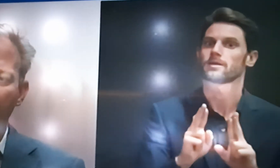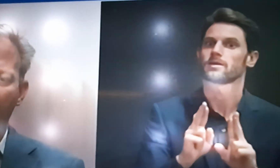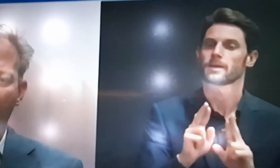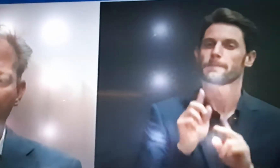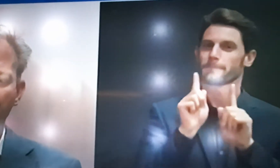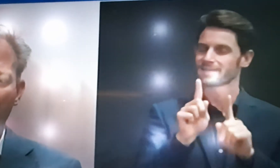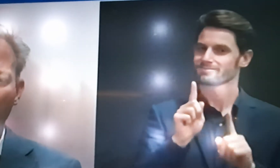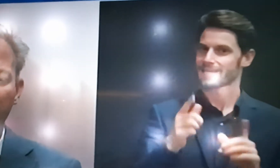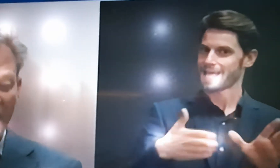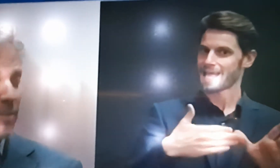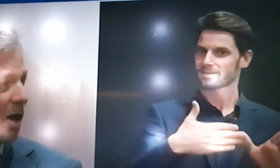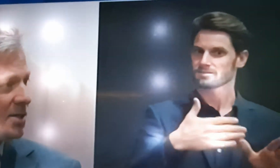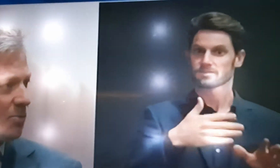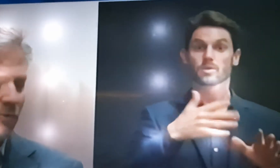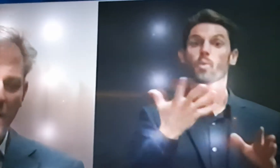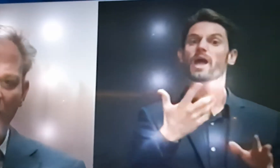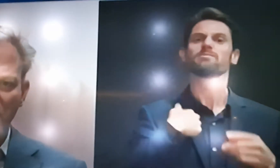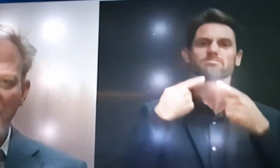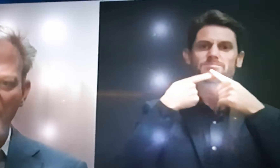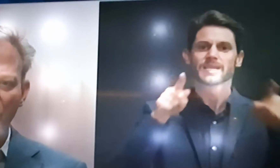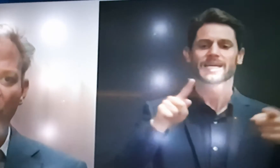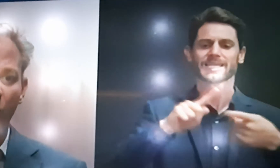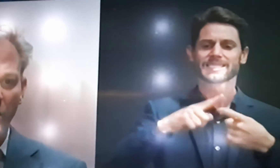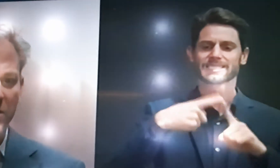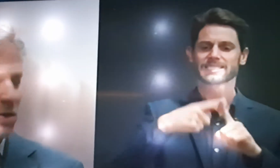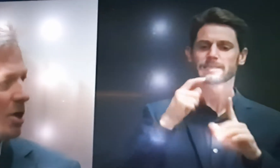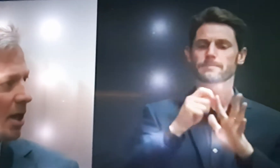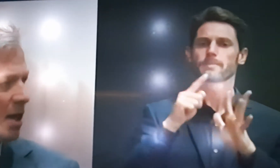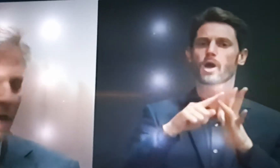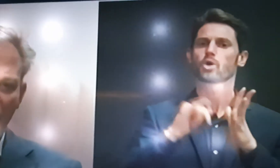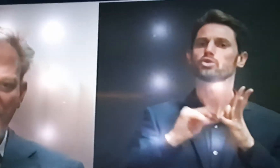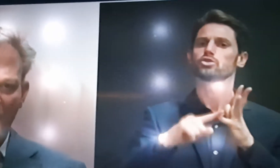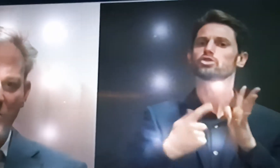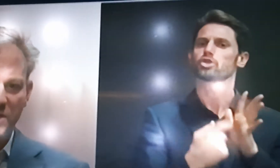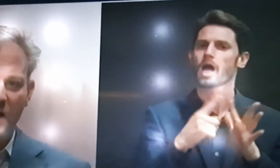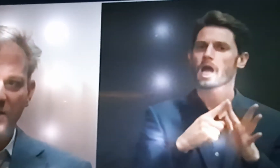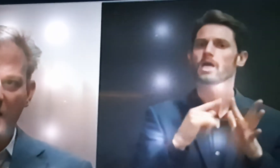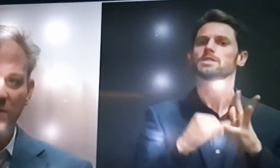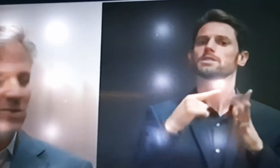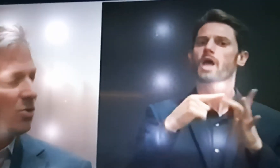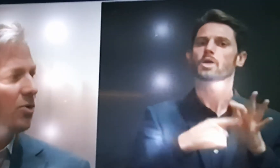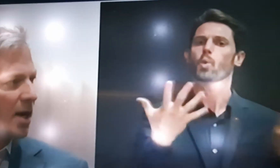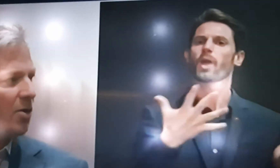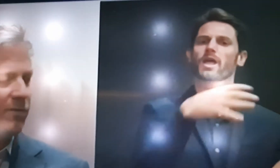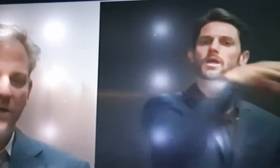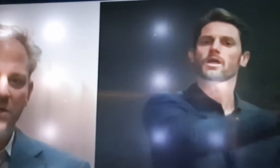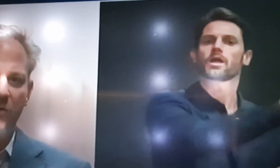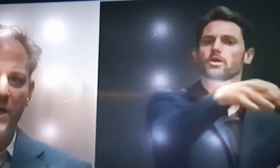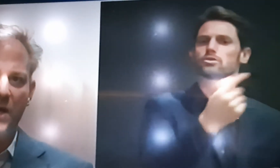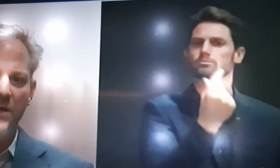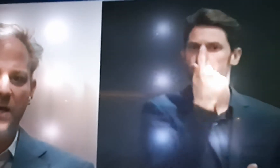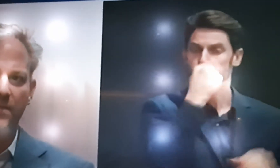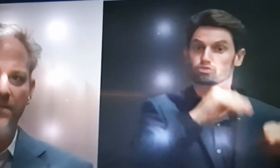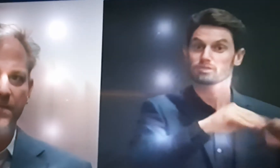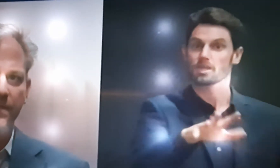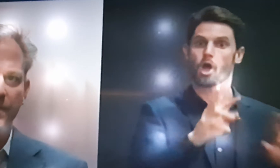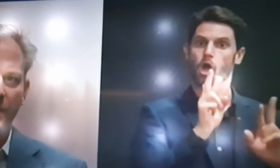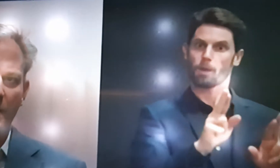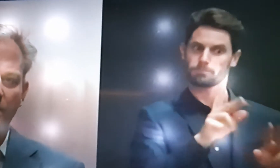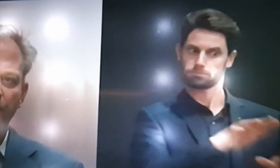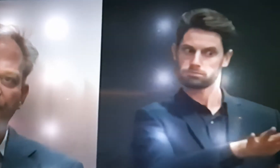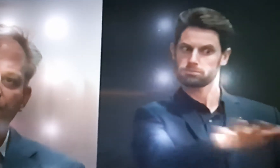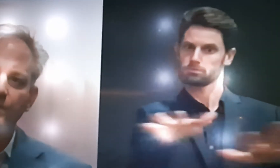sites stabilise and we're really not seeing new or concerning exposure sites, that gives us all great confidence that we can ease up.